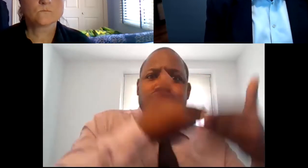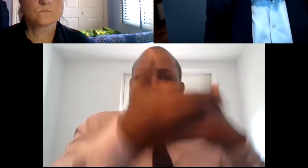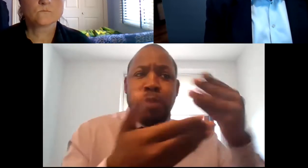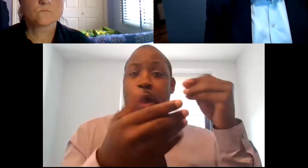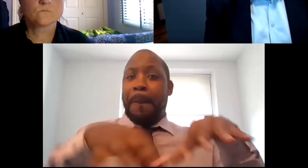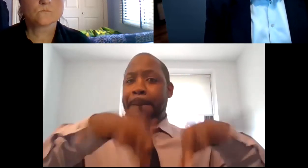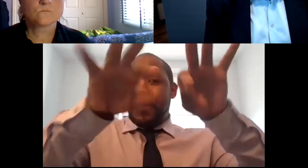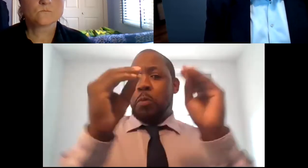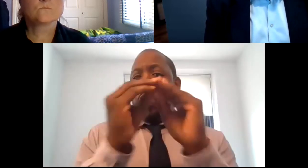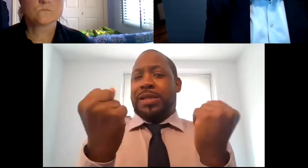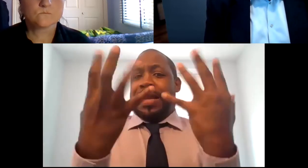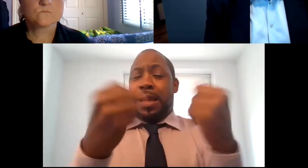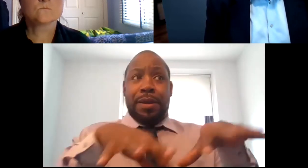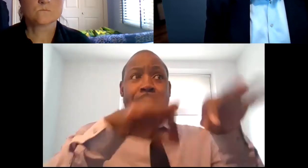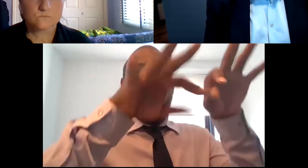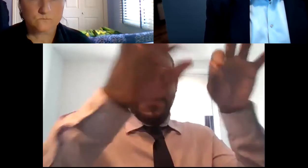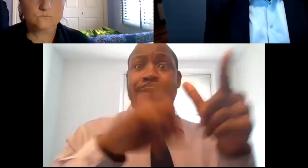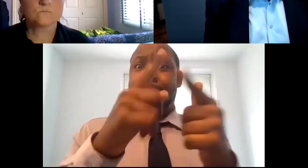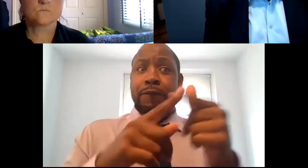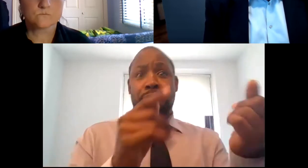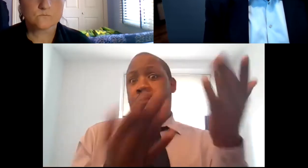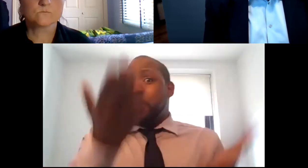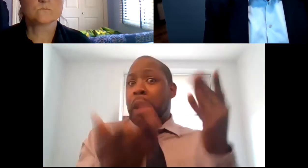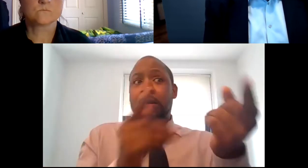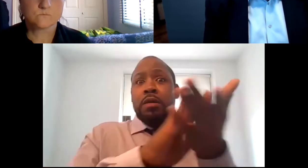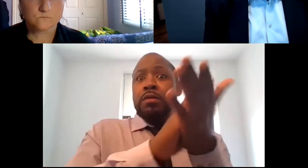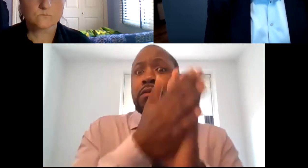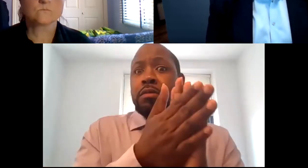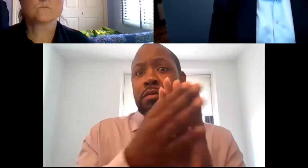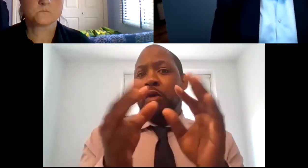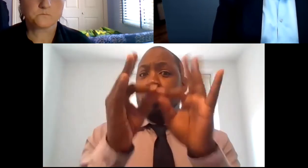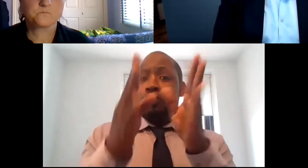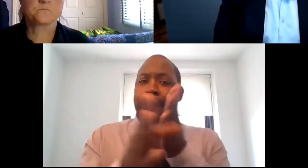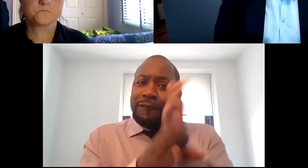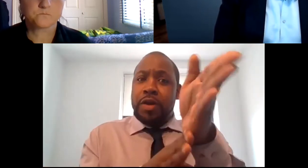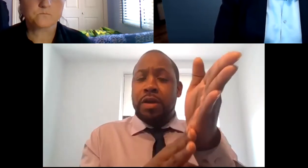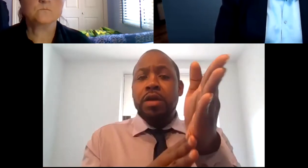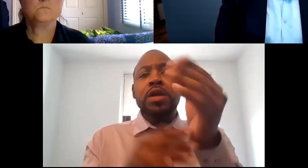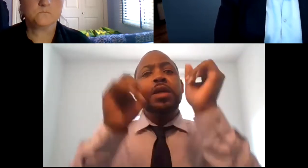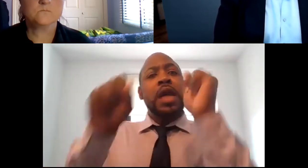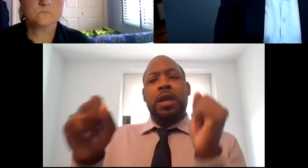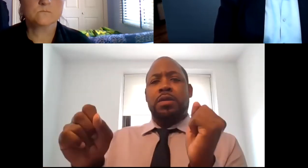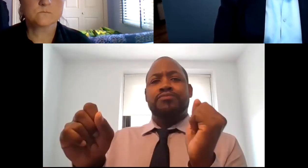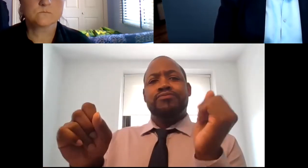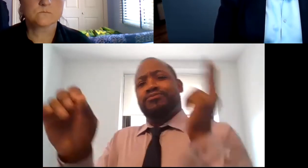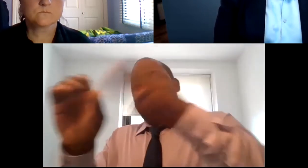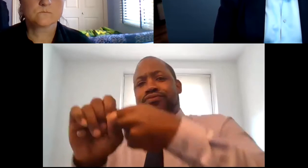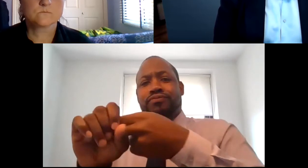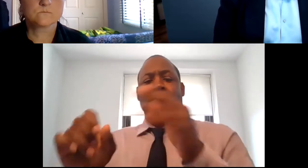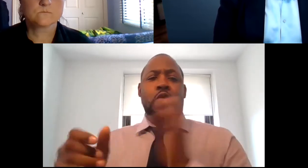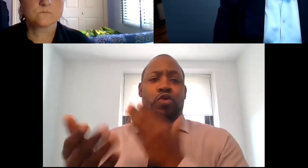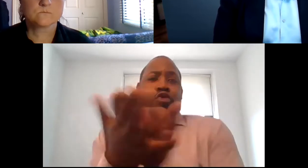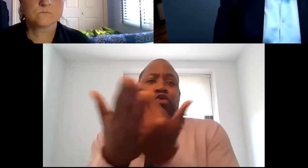of serving that population with mental health and so forth. And that's part of the medical interpreting. And so that is a field